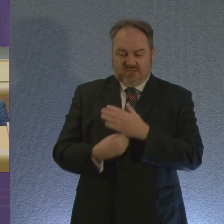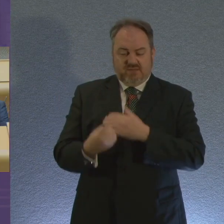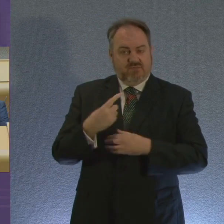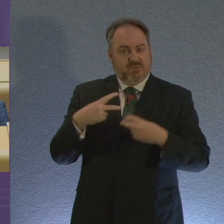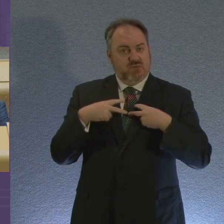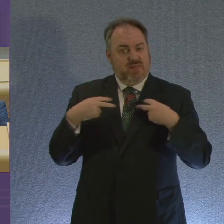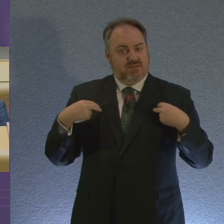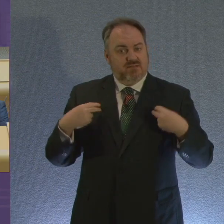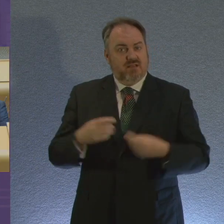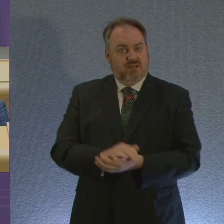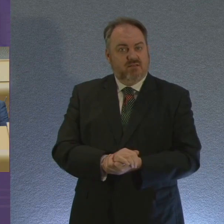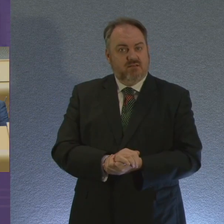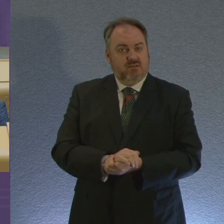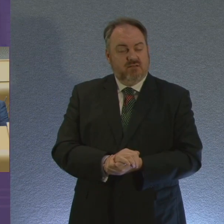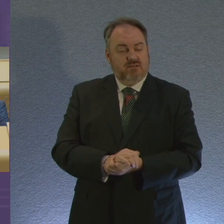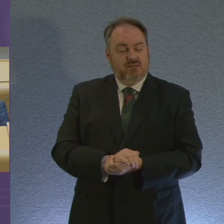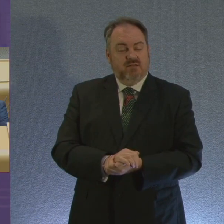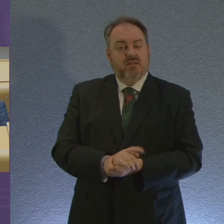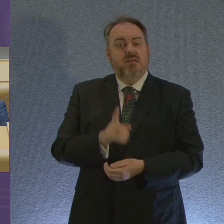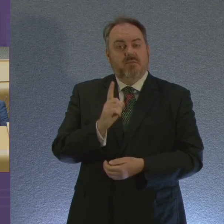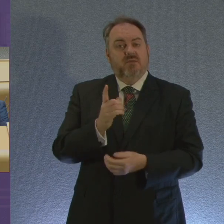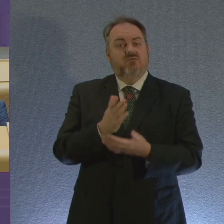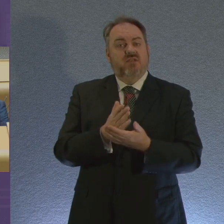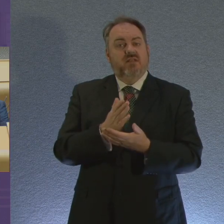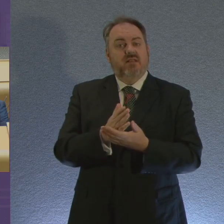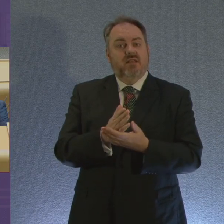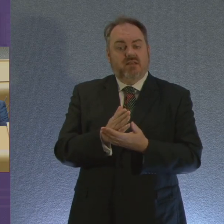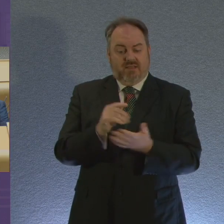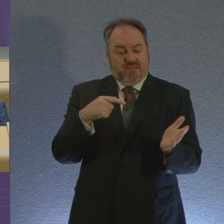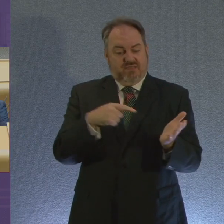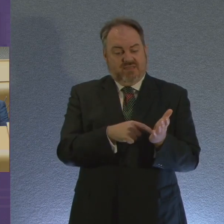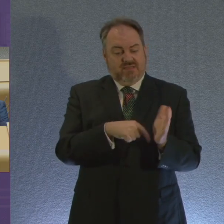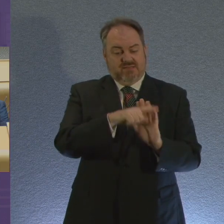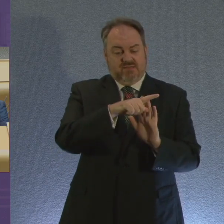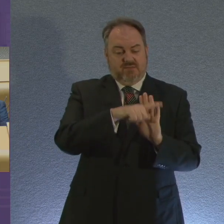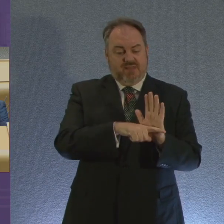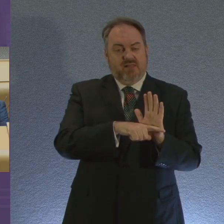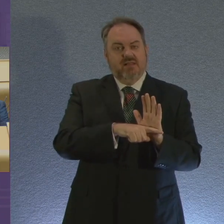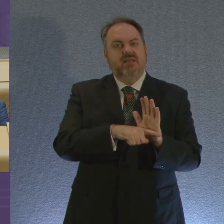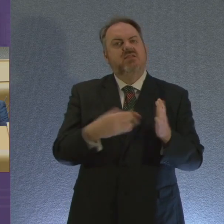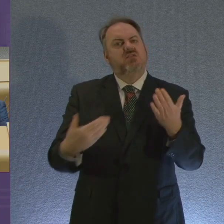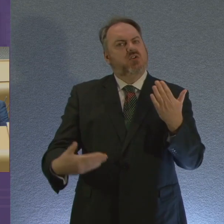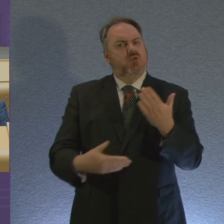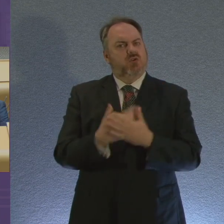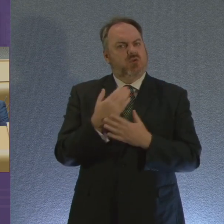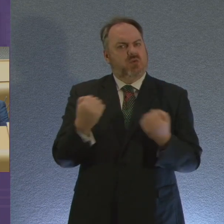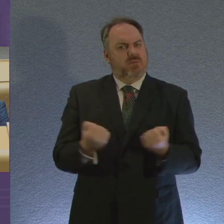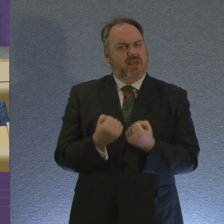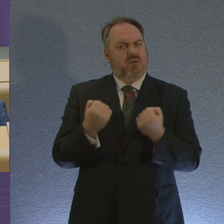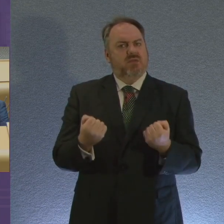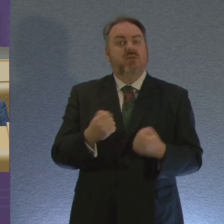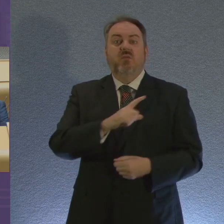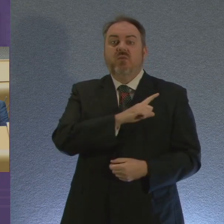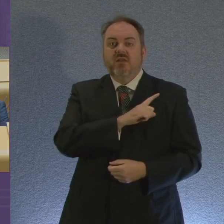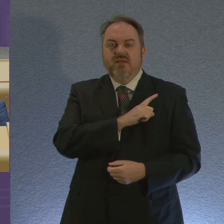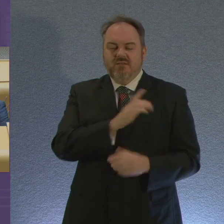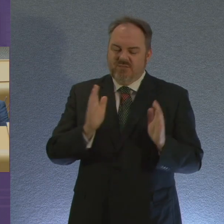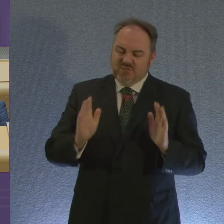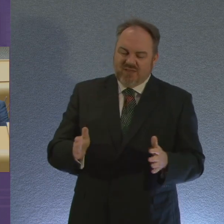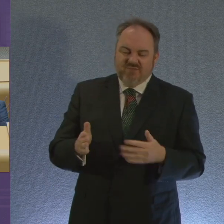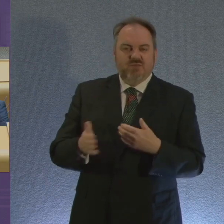and Wales. The principles of this bill are to provide new powers to help the government deal with the coronavirus outbreak effectively, and the justice provisions at